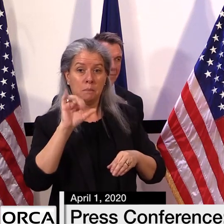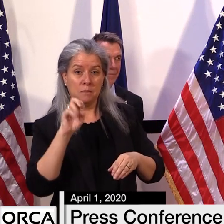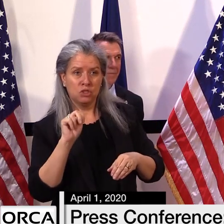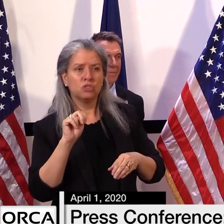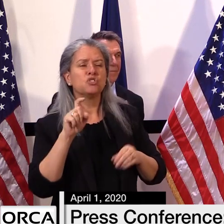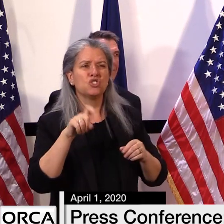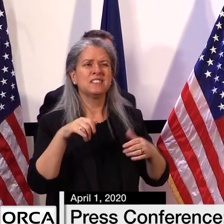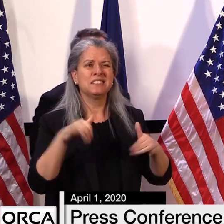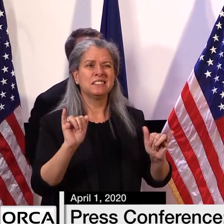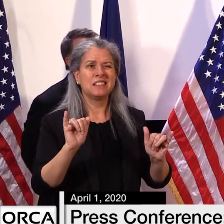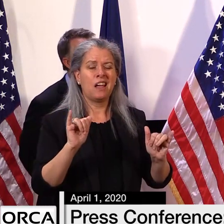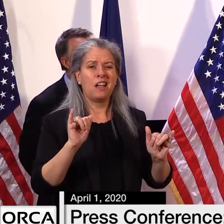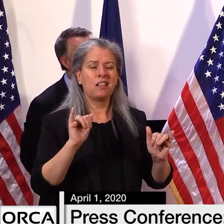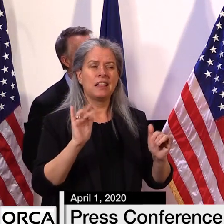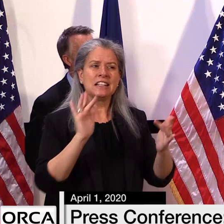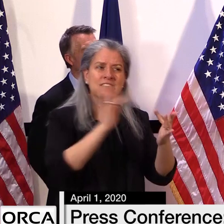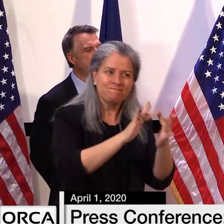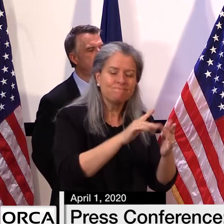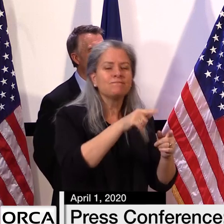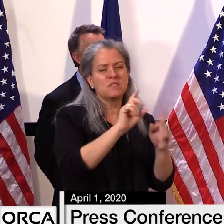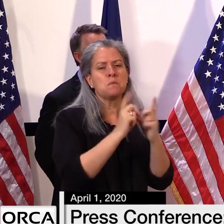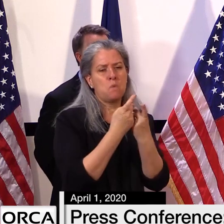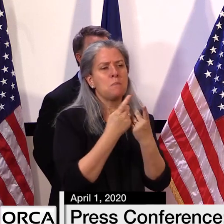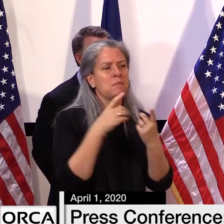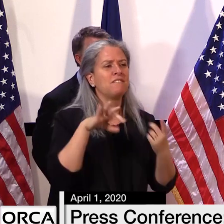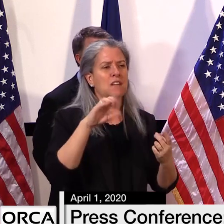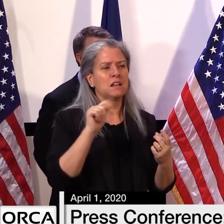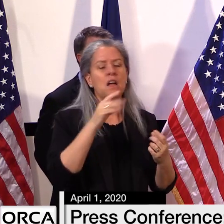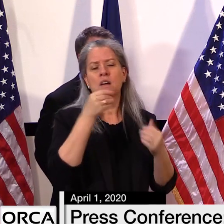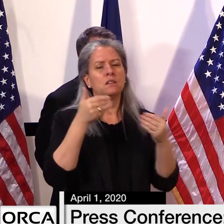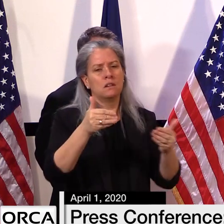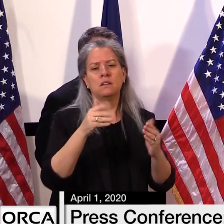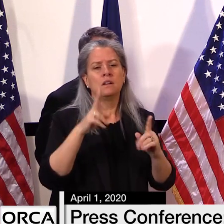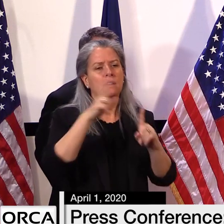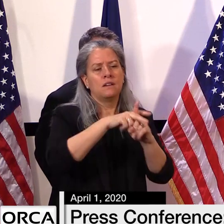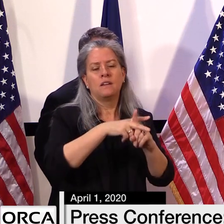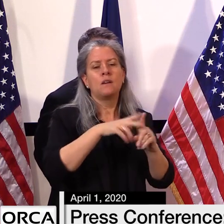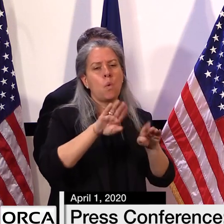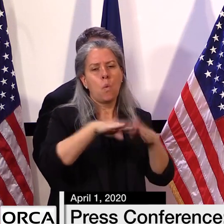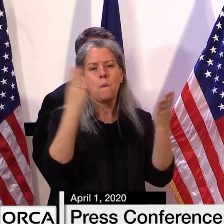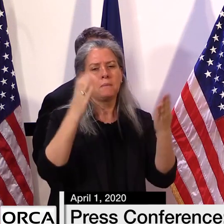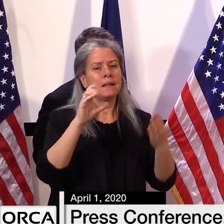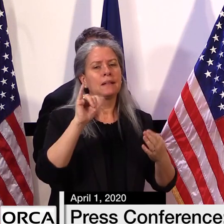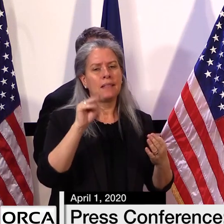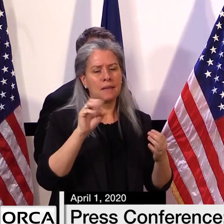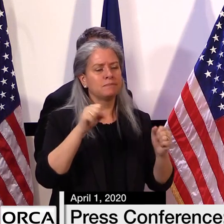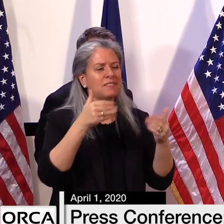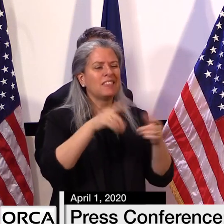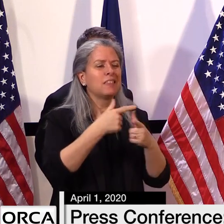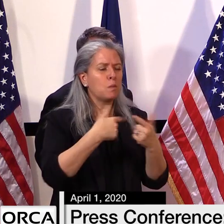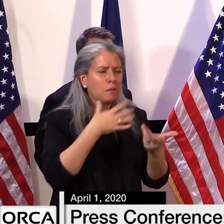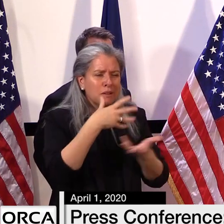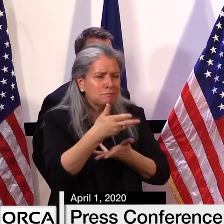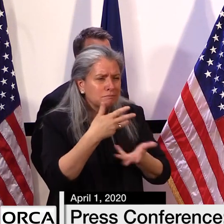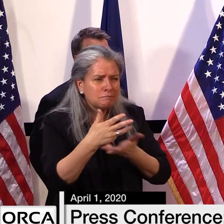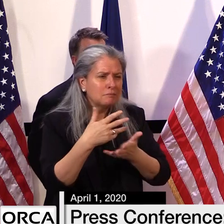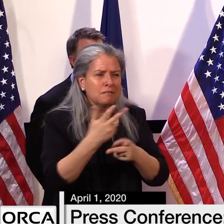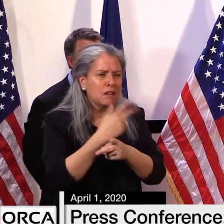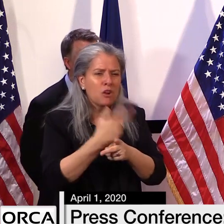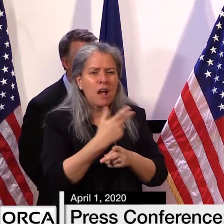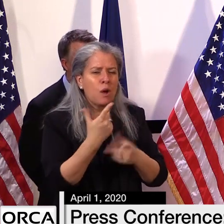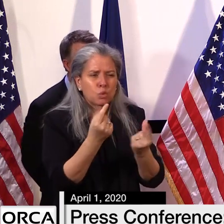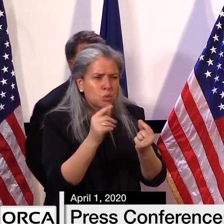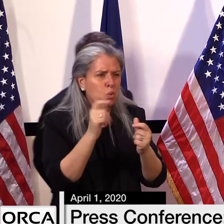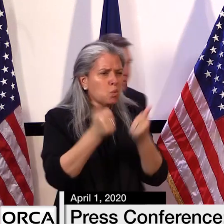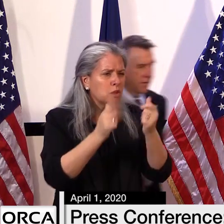would be appropriate for that person to either reach out to the department or at least file and open a claim, and then we can work out the details on the back